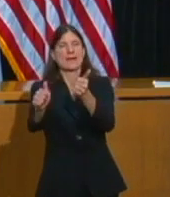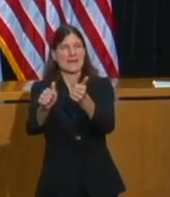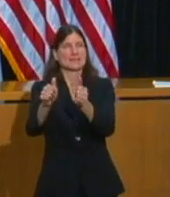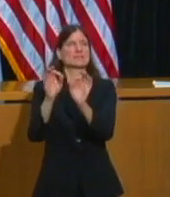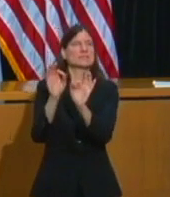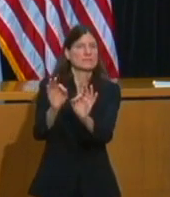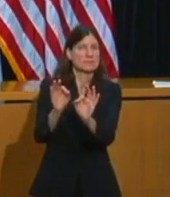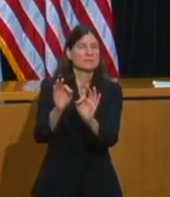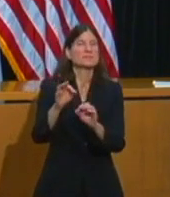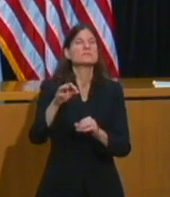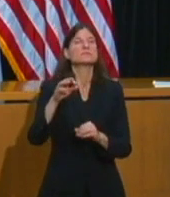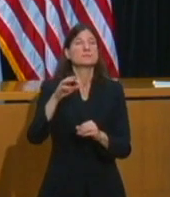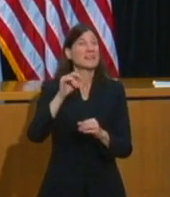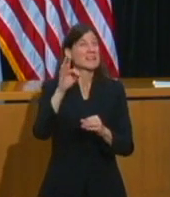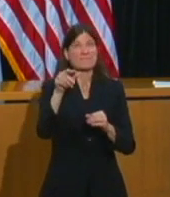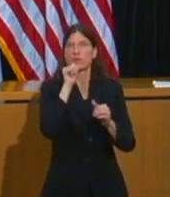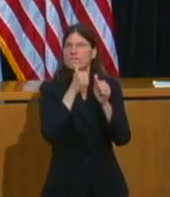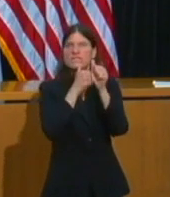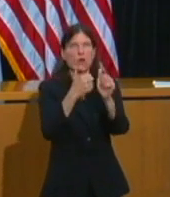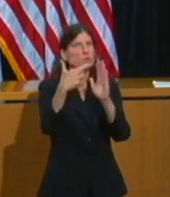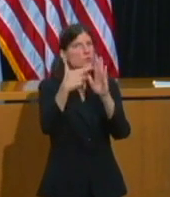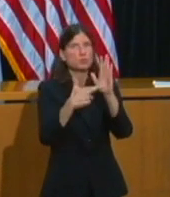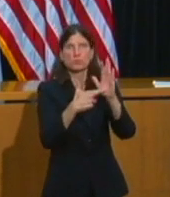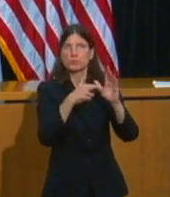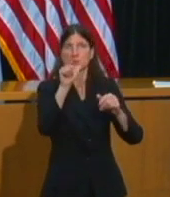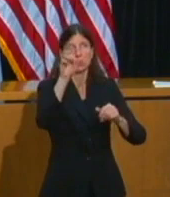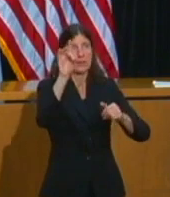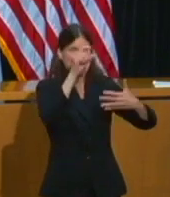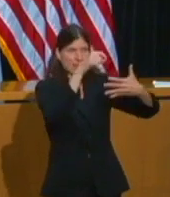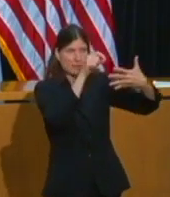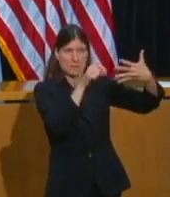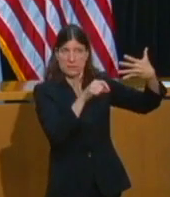are in the red or yellow infection control category.